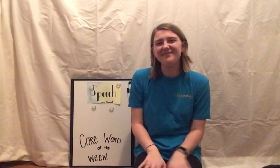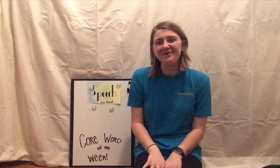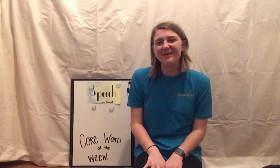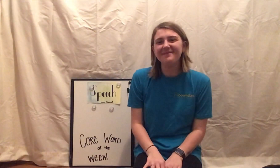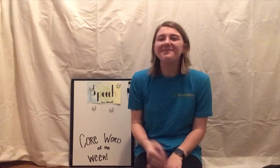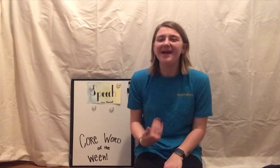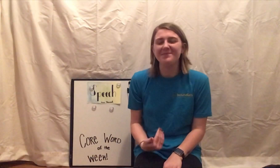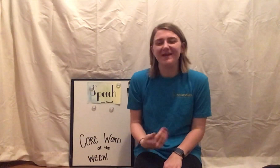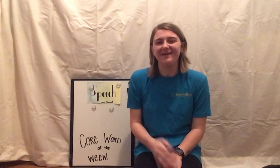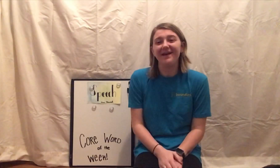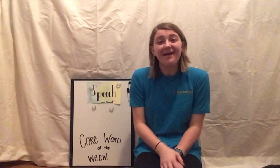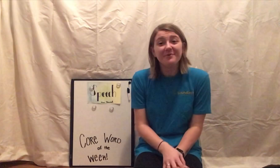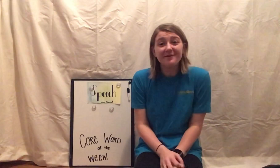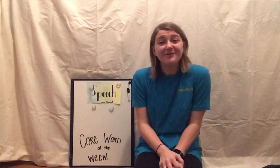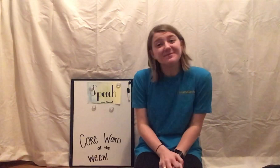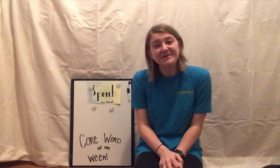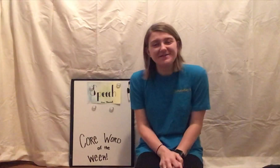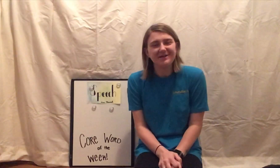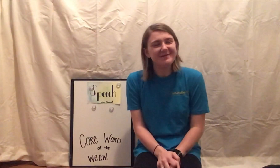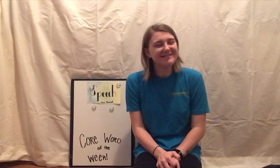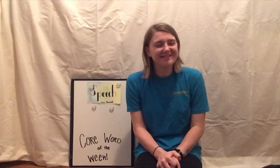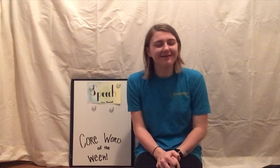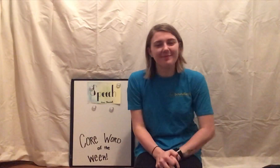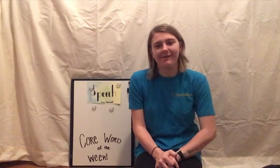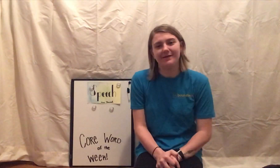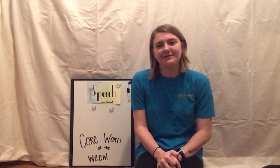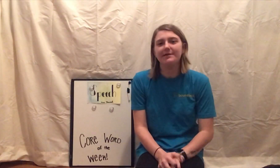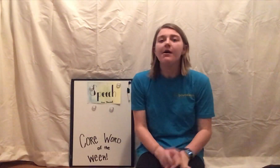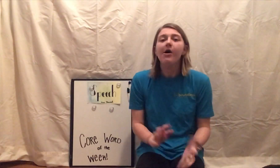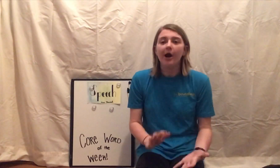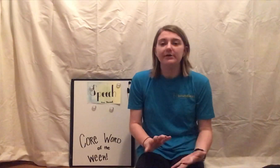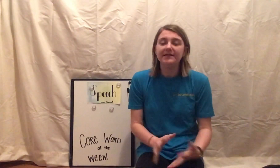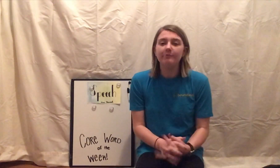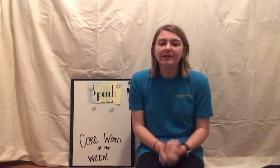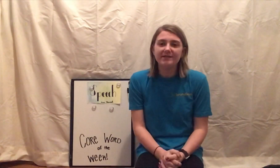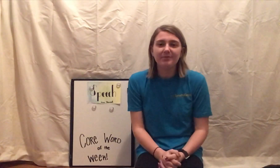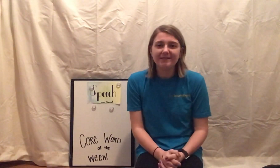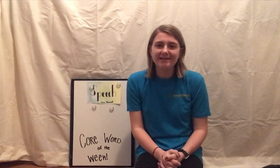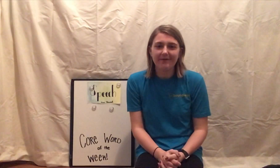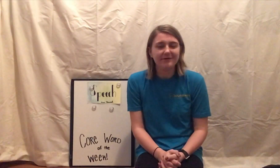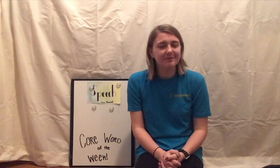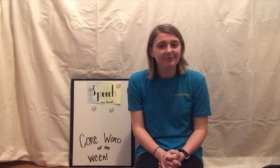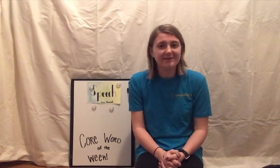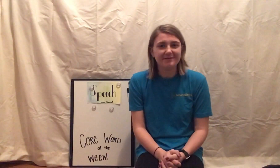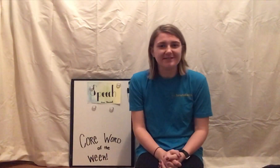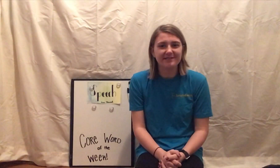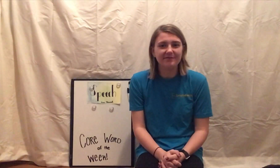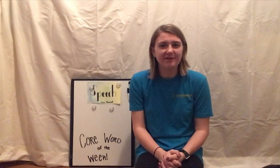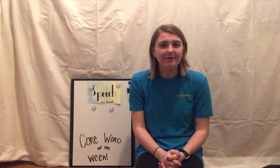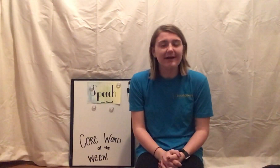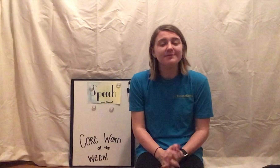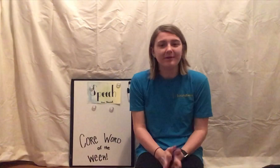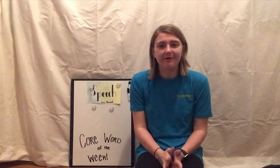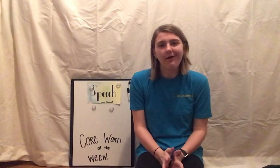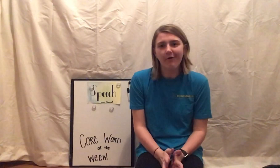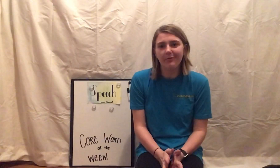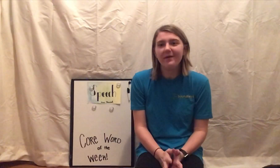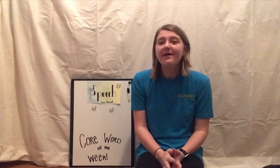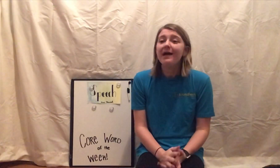everyone. I'm Hannah. I'm one of your speech therapists here at Boundless. Our team wanted to put together some resources for you guys while you're at home, and we